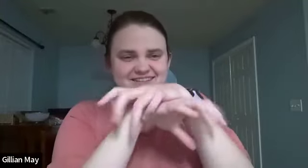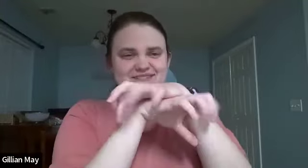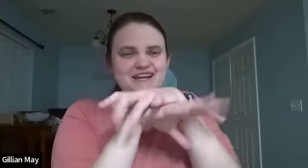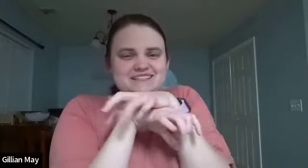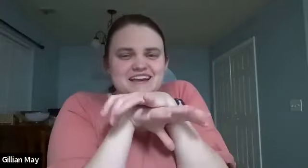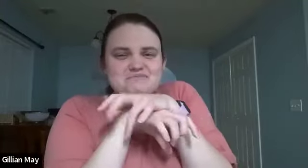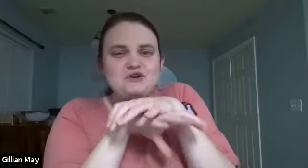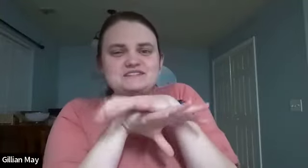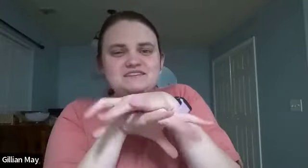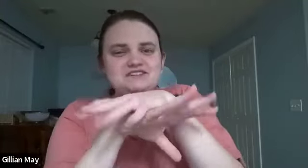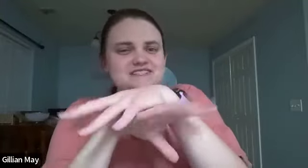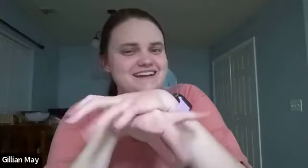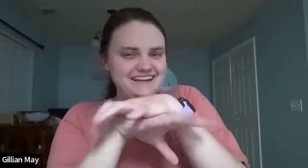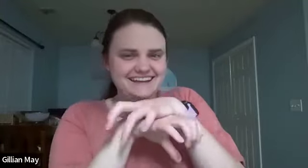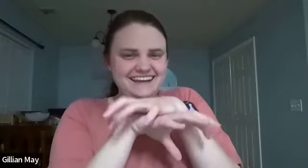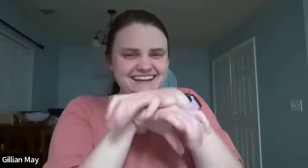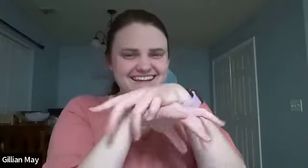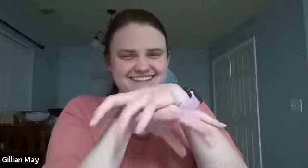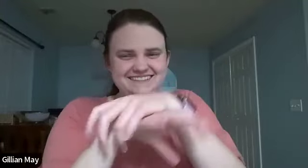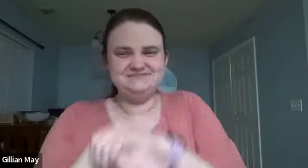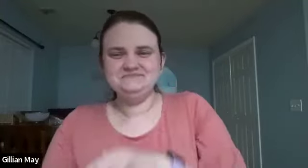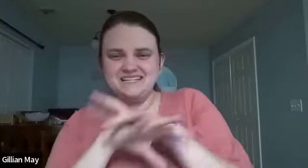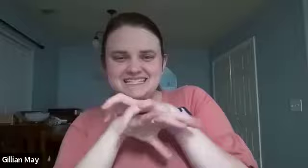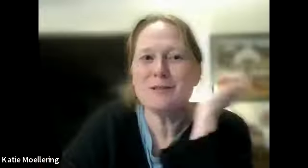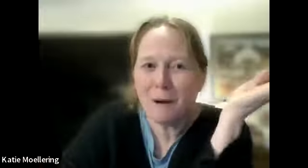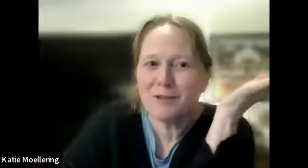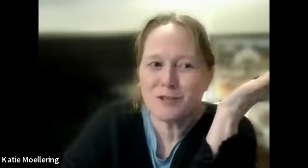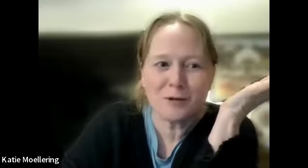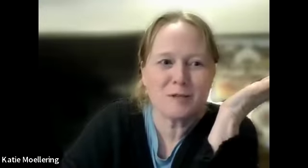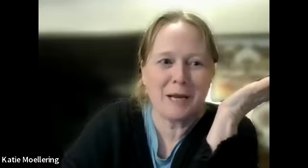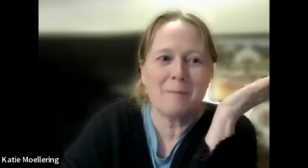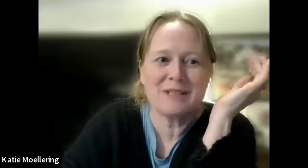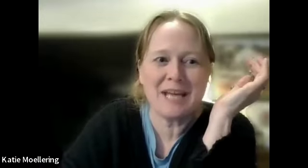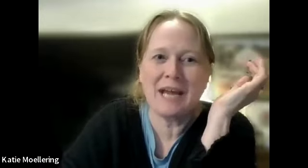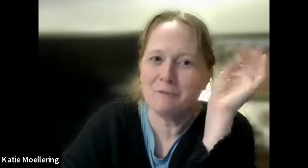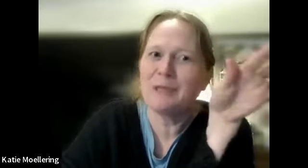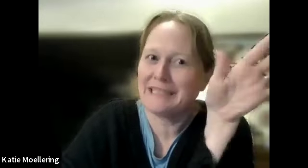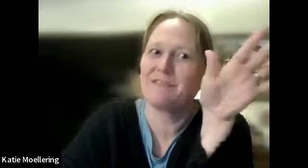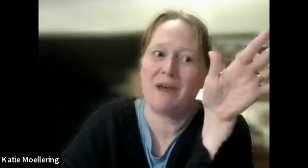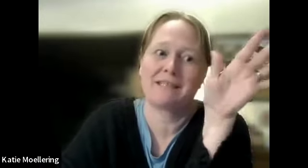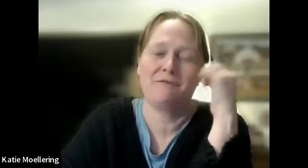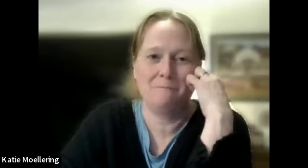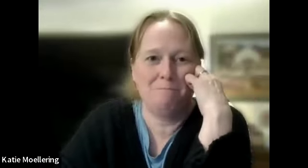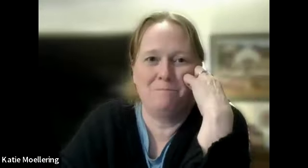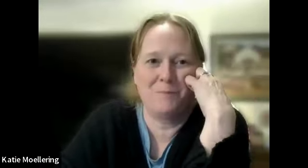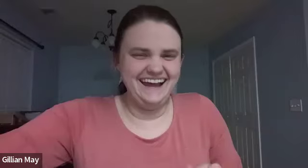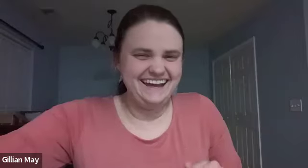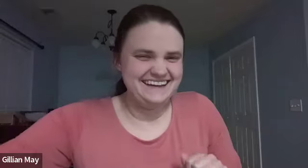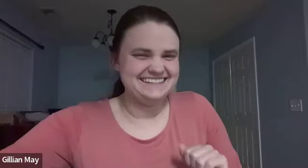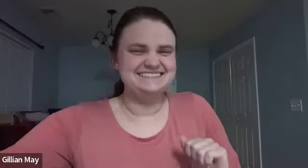Miss Katie's like, I'm grossed out even just signing it. Yeah, spiders don't gross me out, but the sign really is effective. It's like a lot